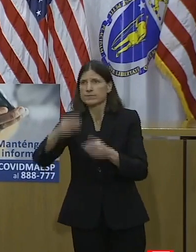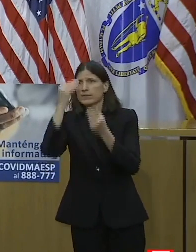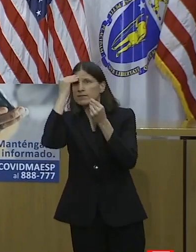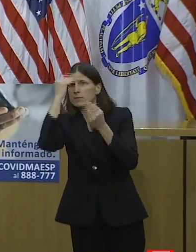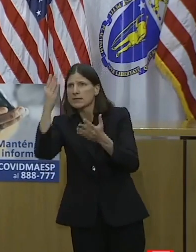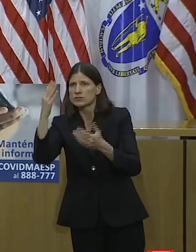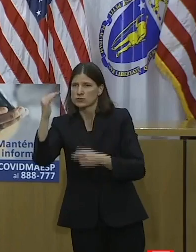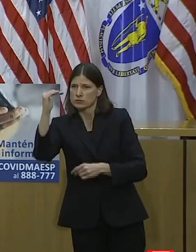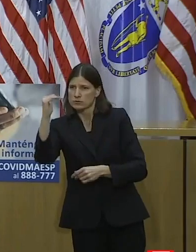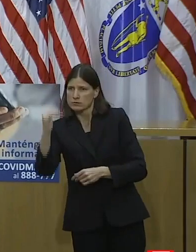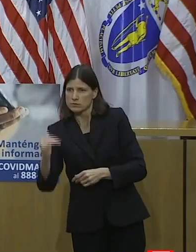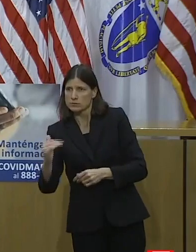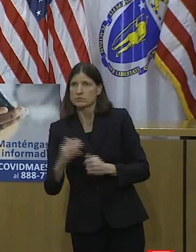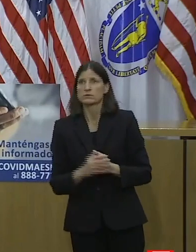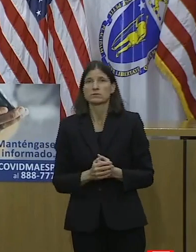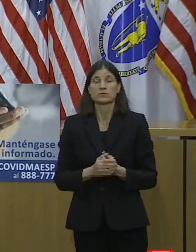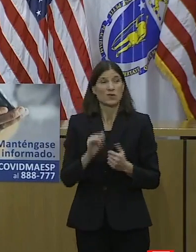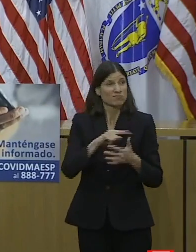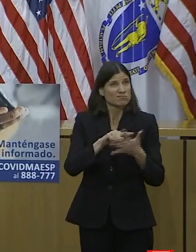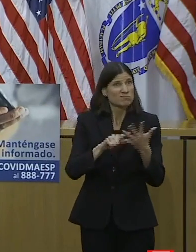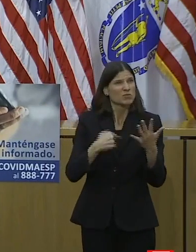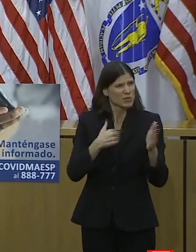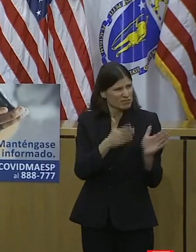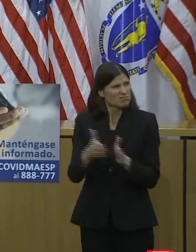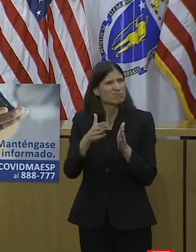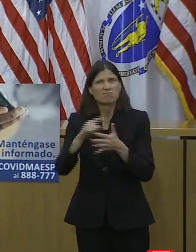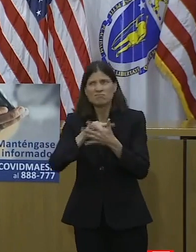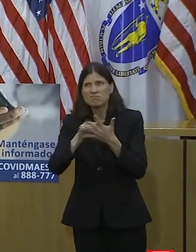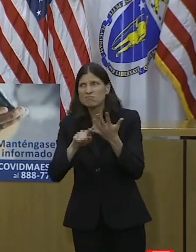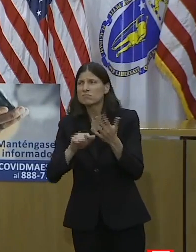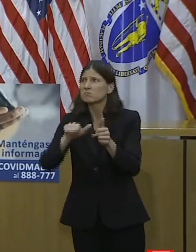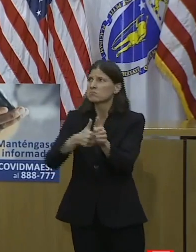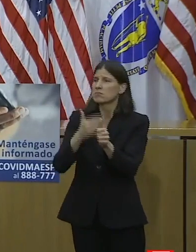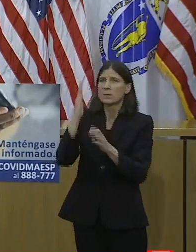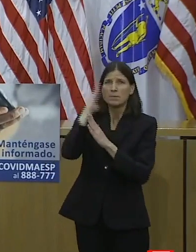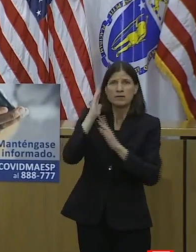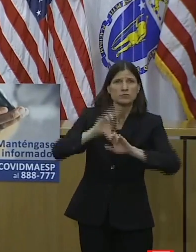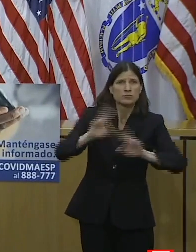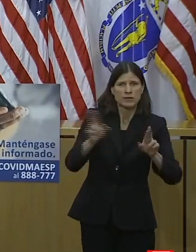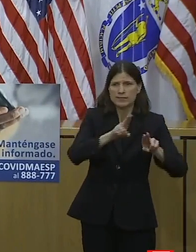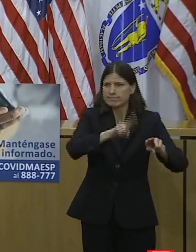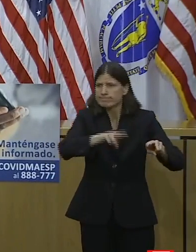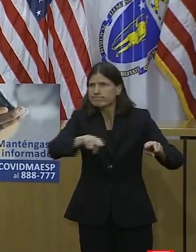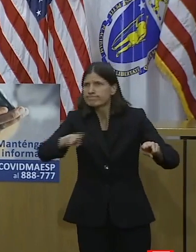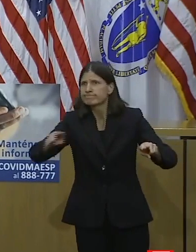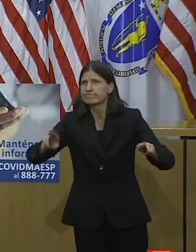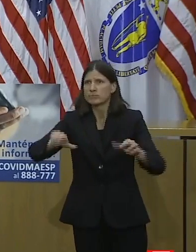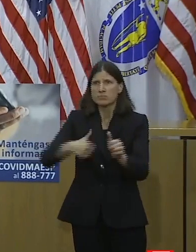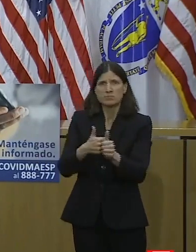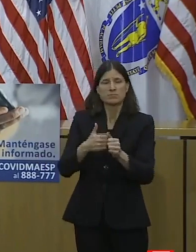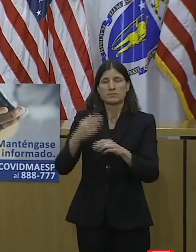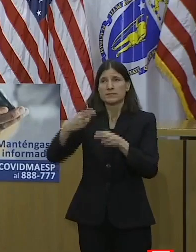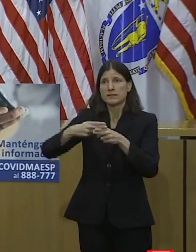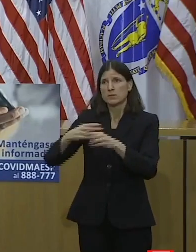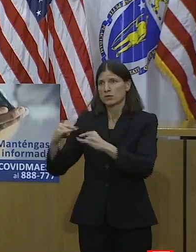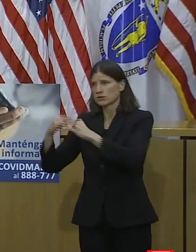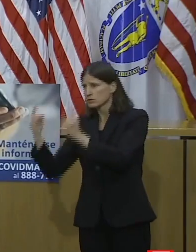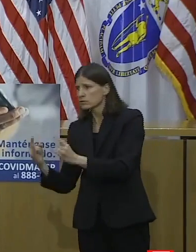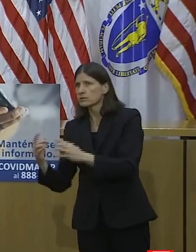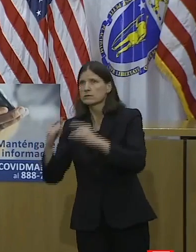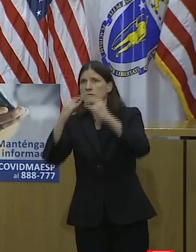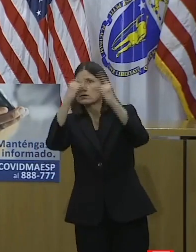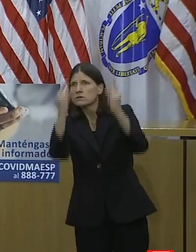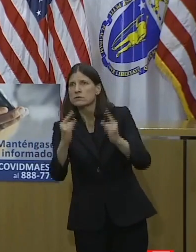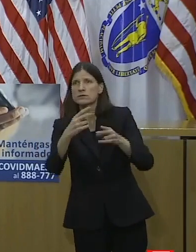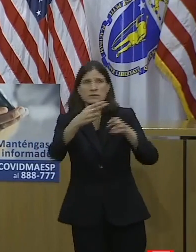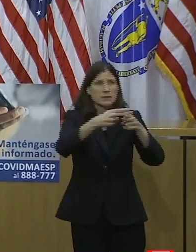point in time, I believe, with the addition of some of the other stuff that's coming online over the course of the